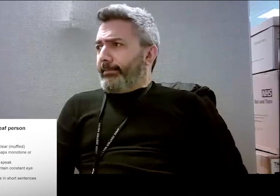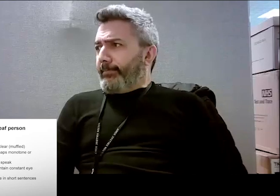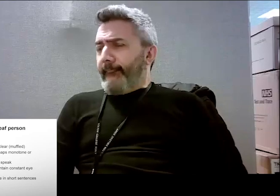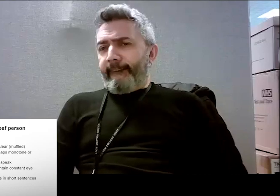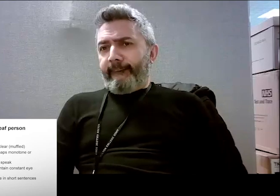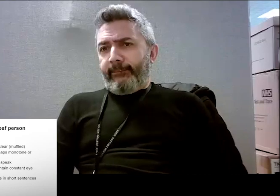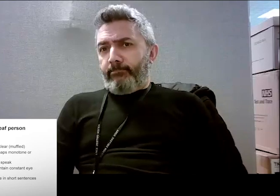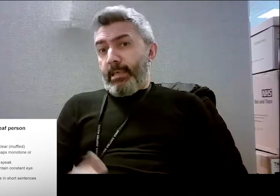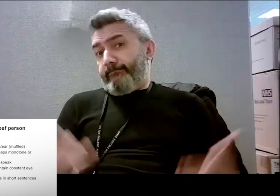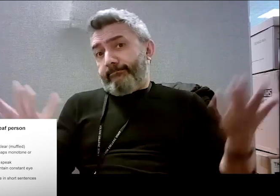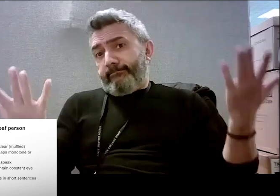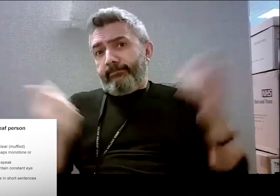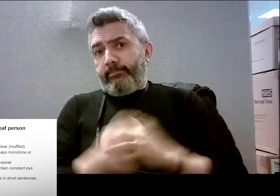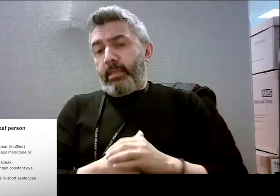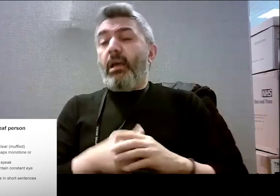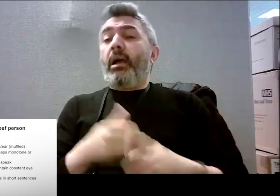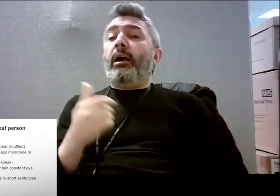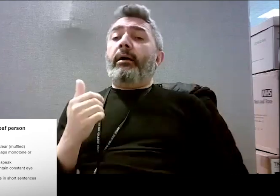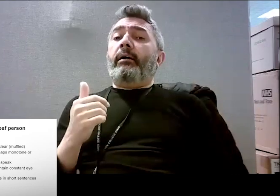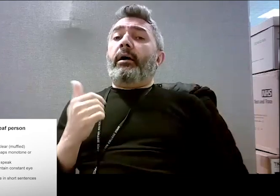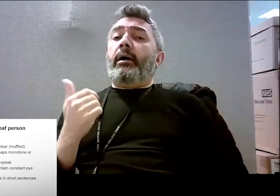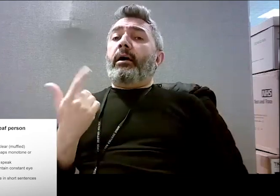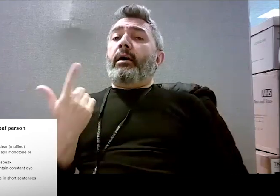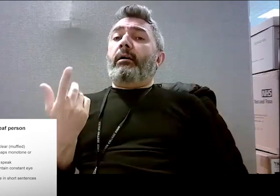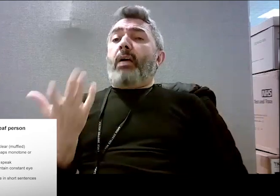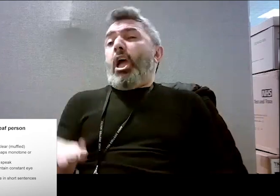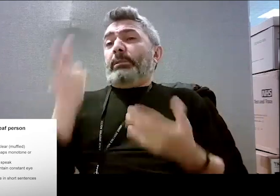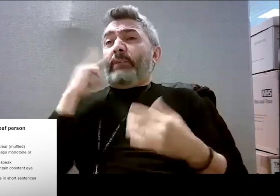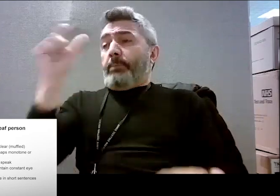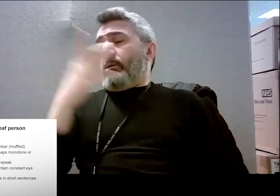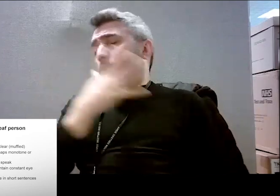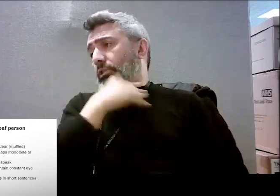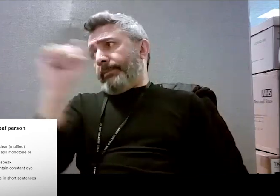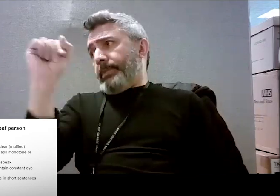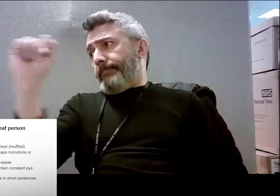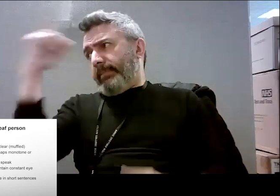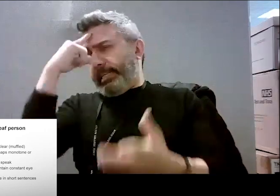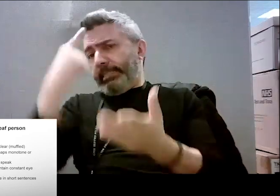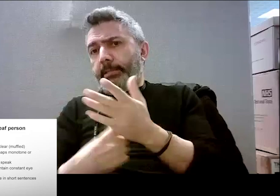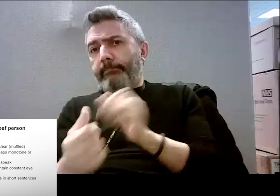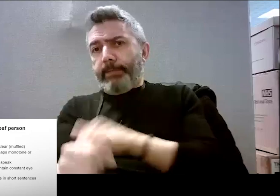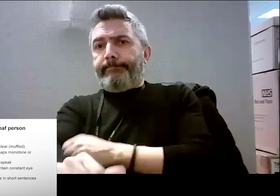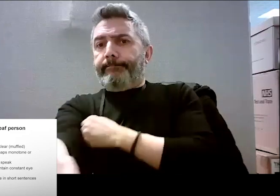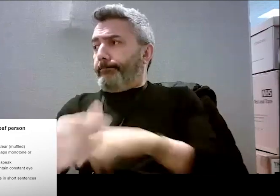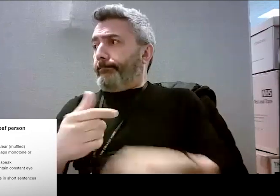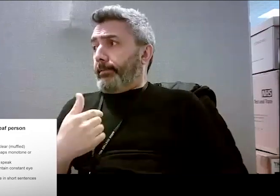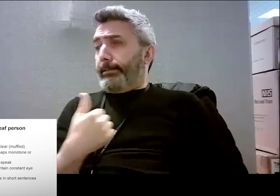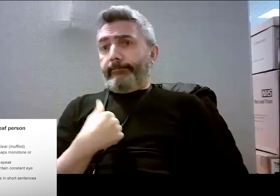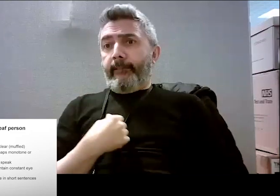hear. Nobody ever says that. So very strange that people would apologize for being deaf,